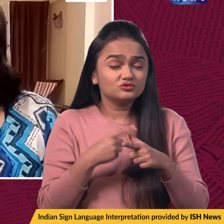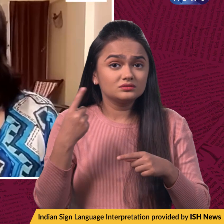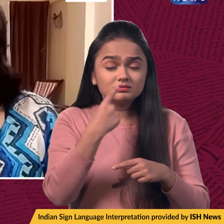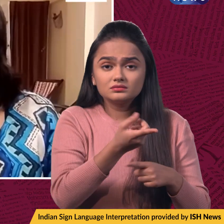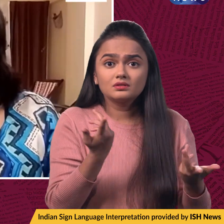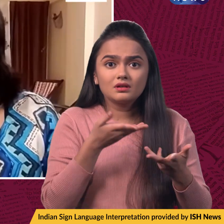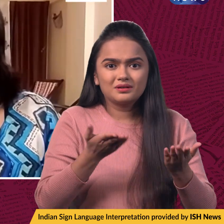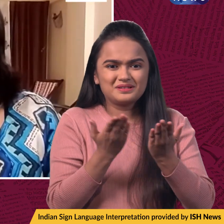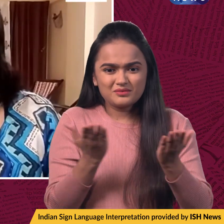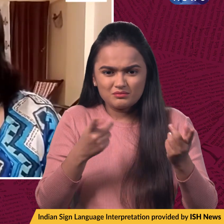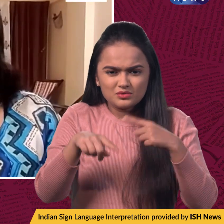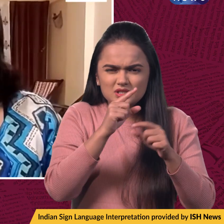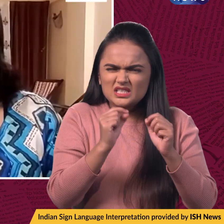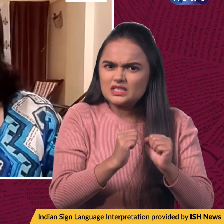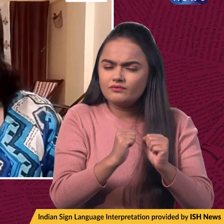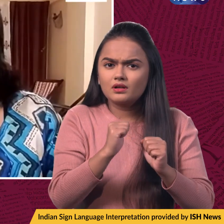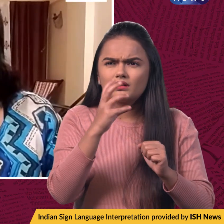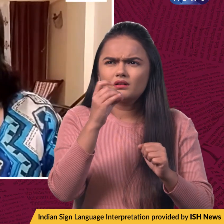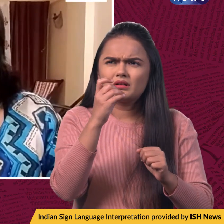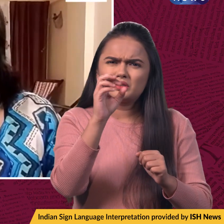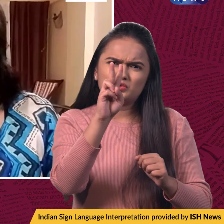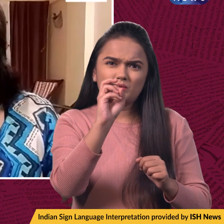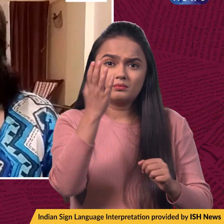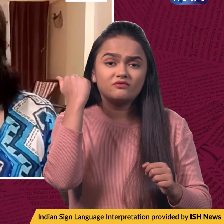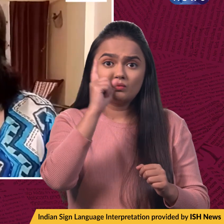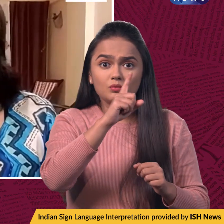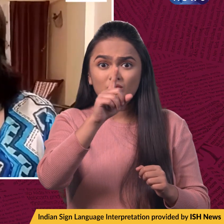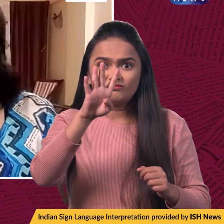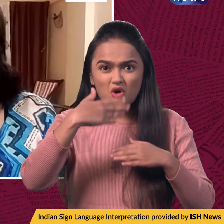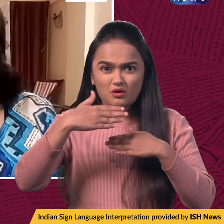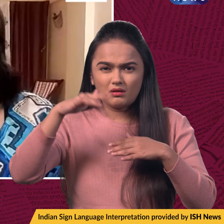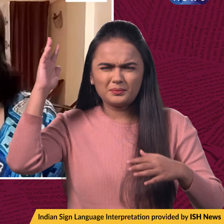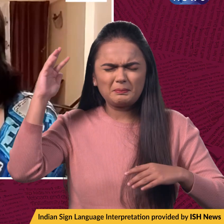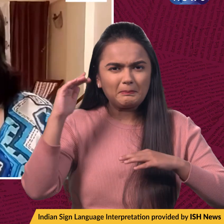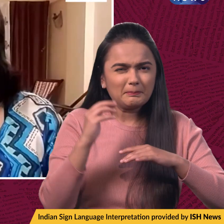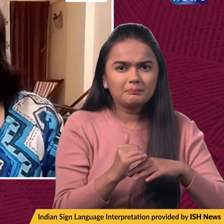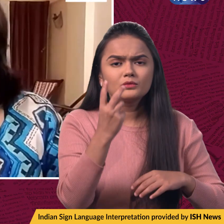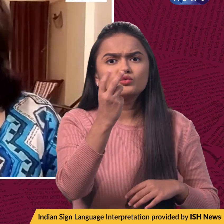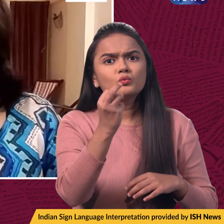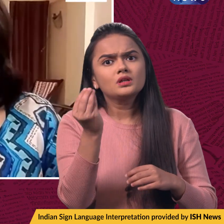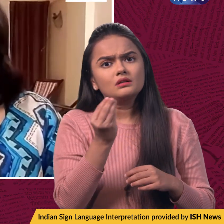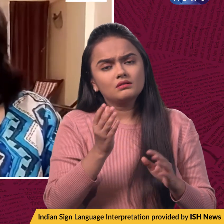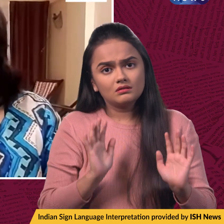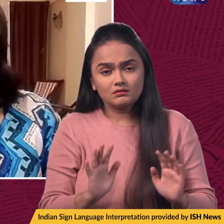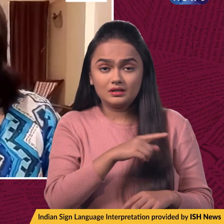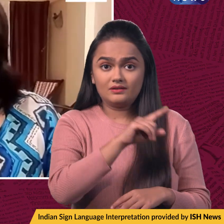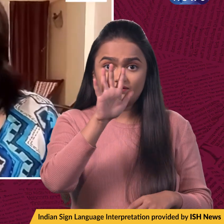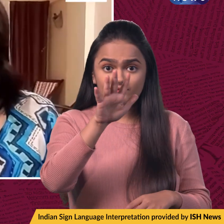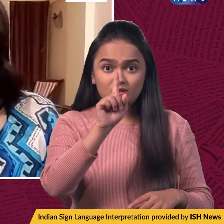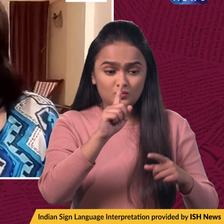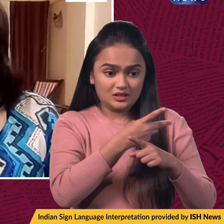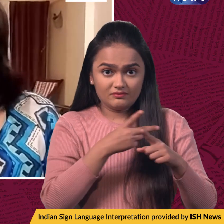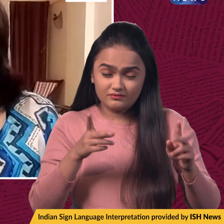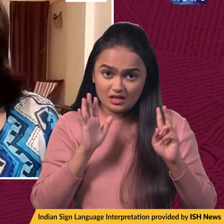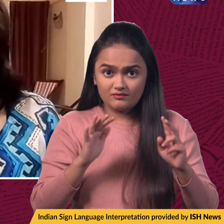the crisis has hit newspapers the hardest, with just 20 out of the 114 continuing to publish, end quote. 51